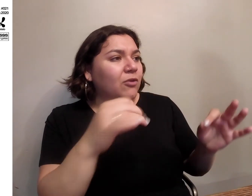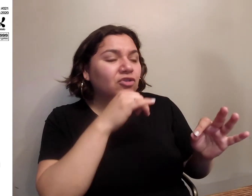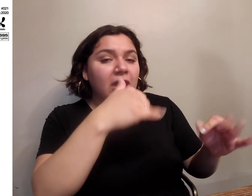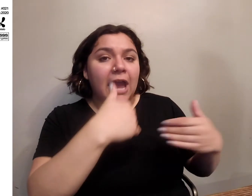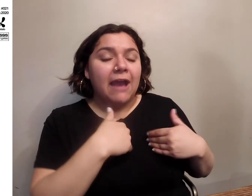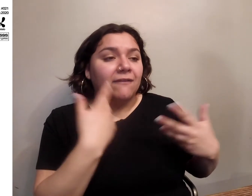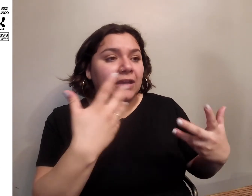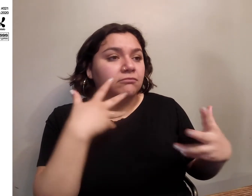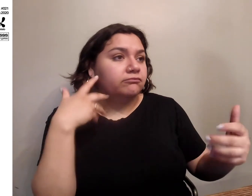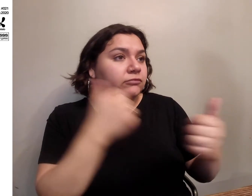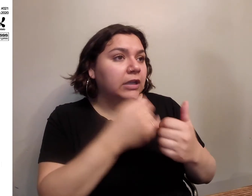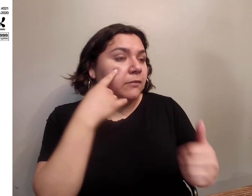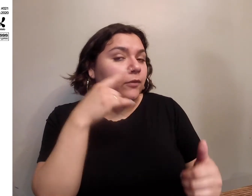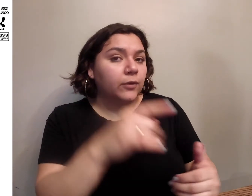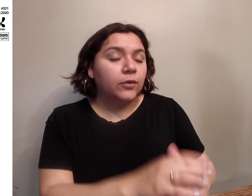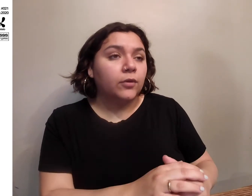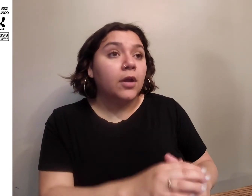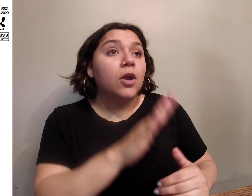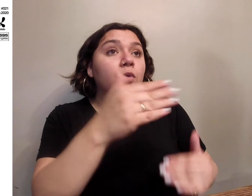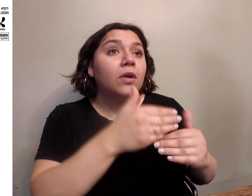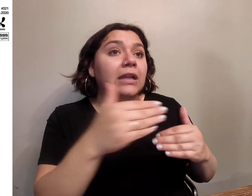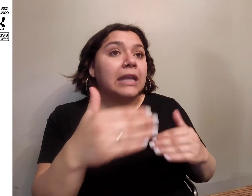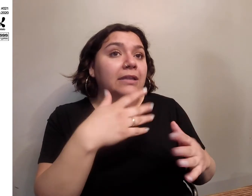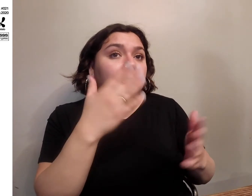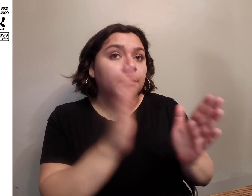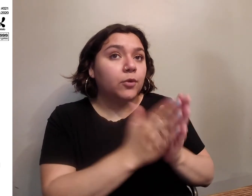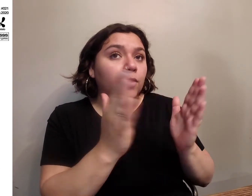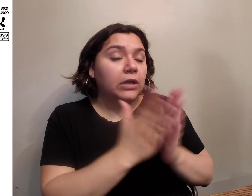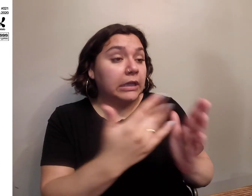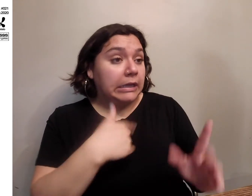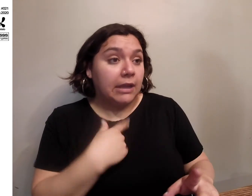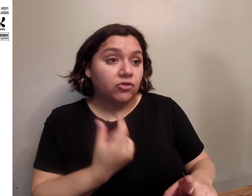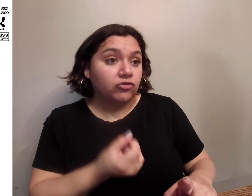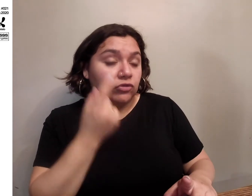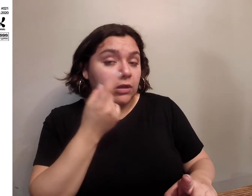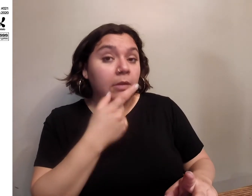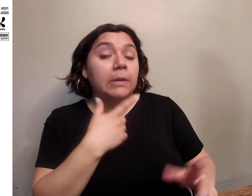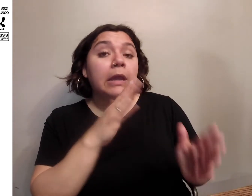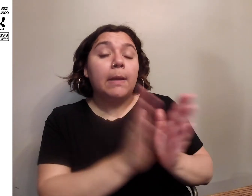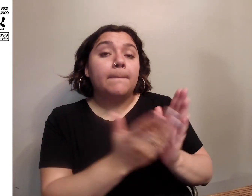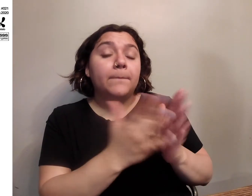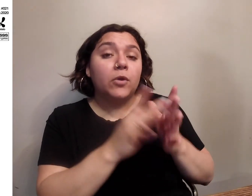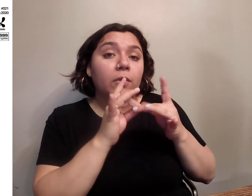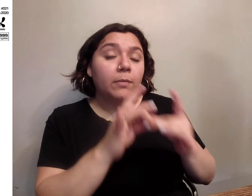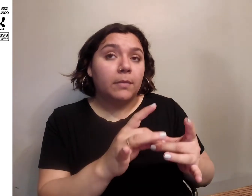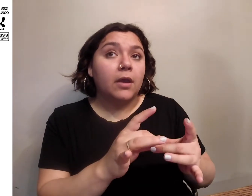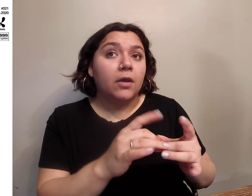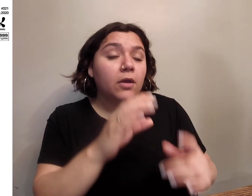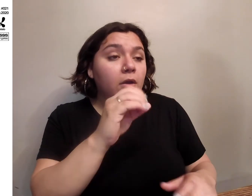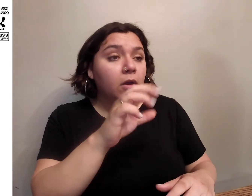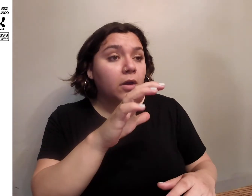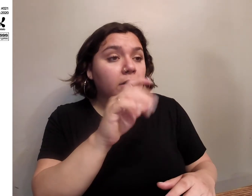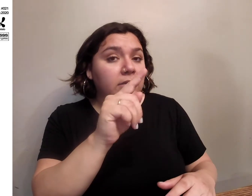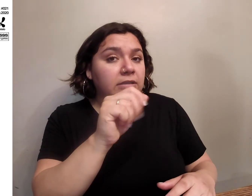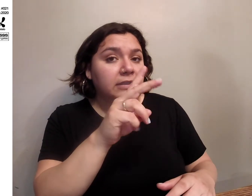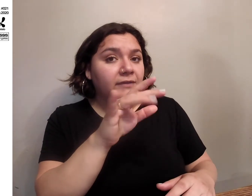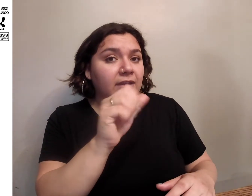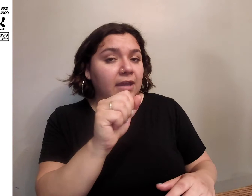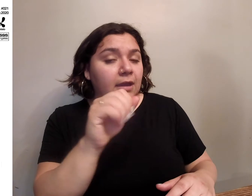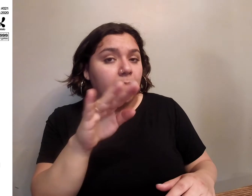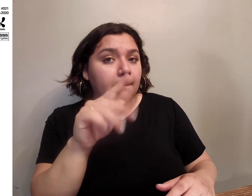having caught up. Your next book, as I understand it, will be a book about Octavia Butler.